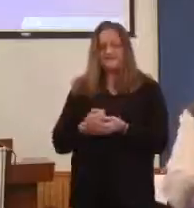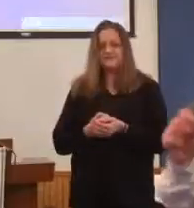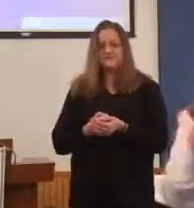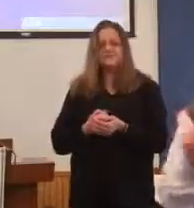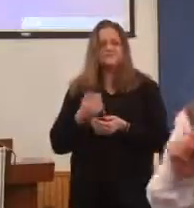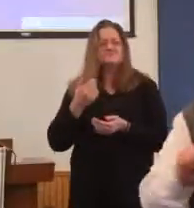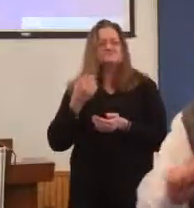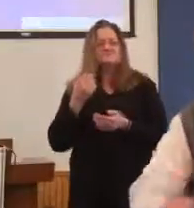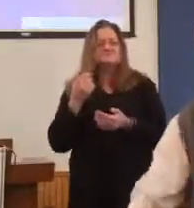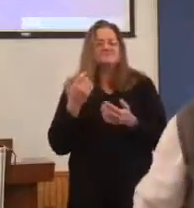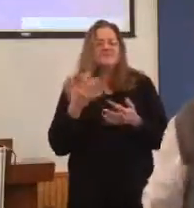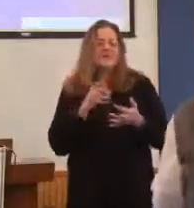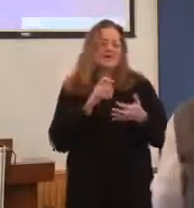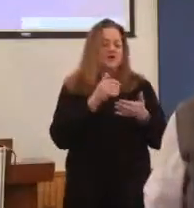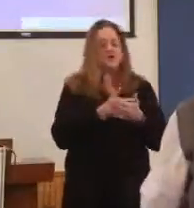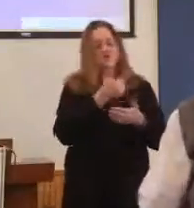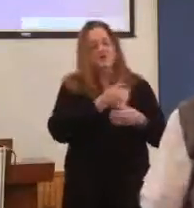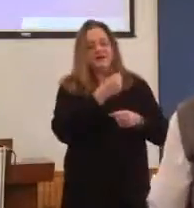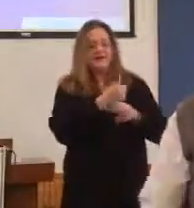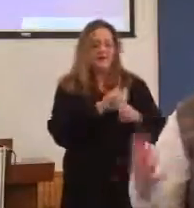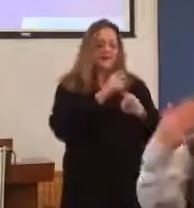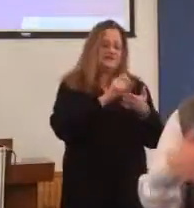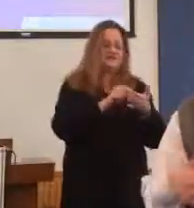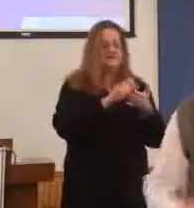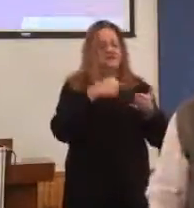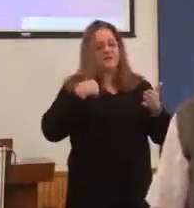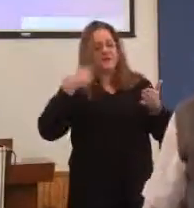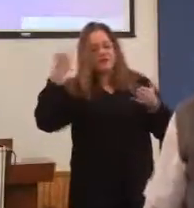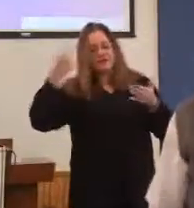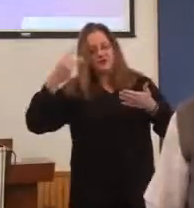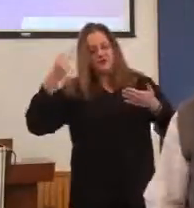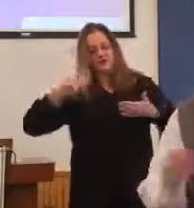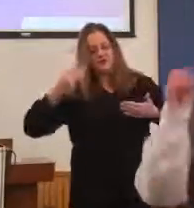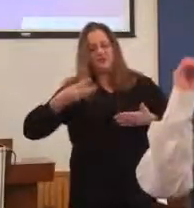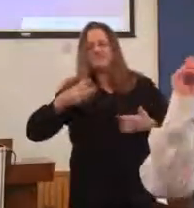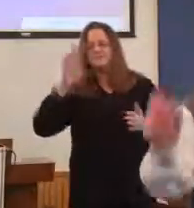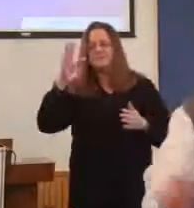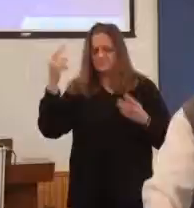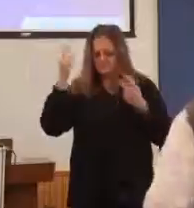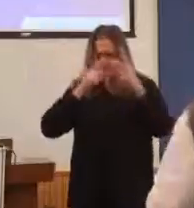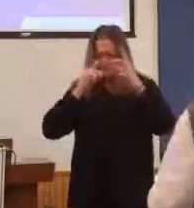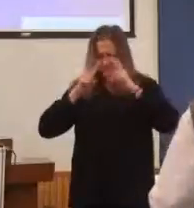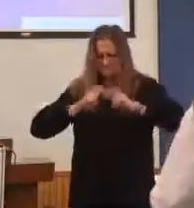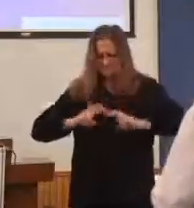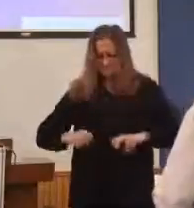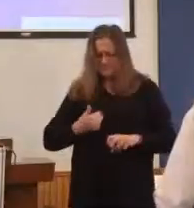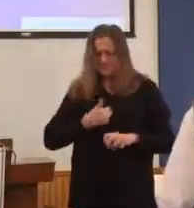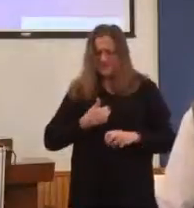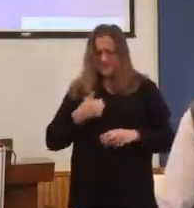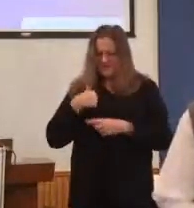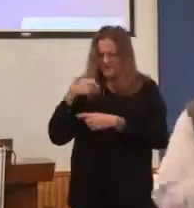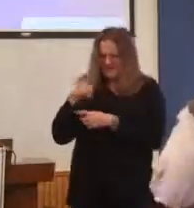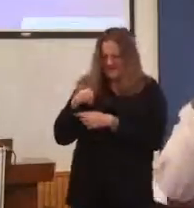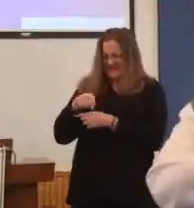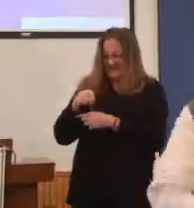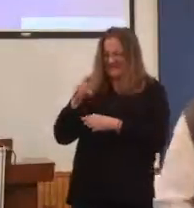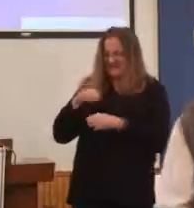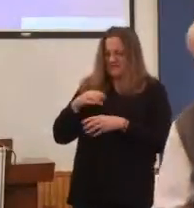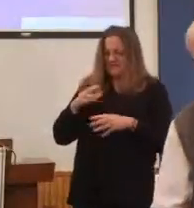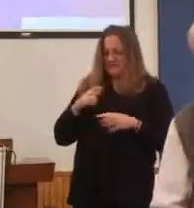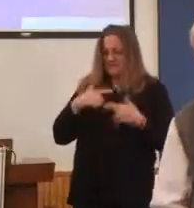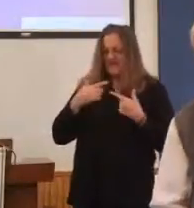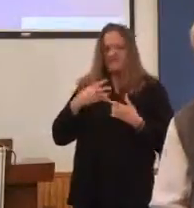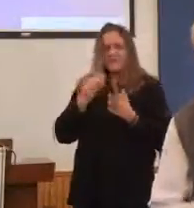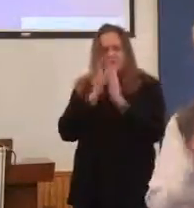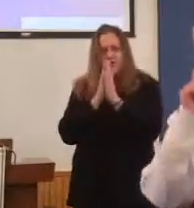instead of writing New Year's resolutions, take a look at yourself. Find out what you need to be. And pray about